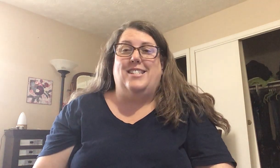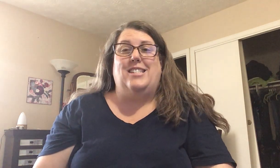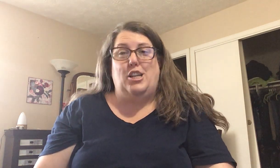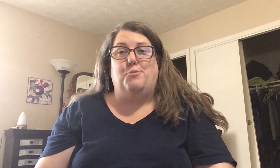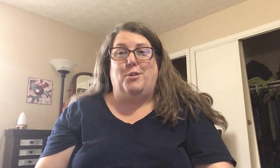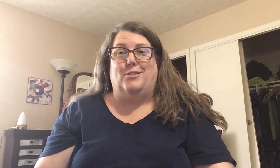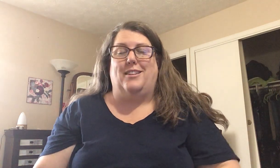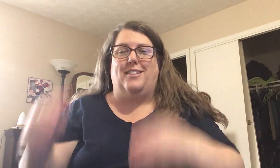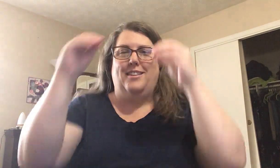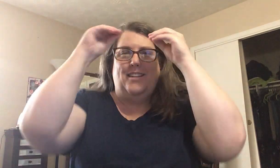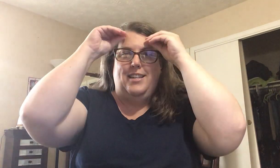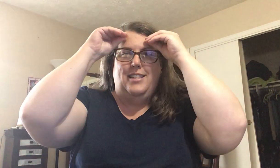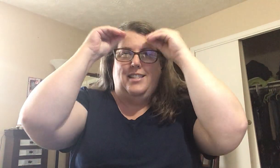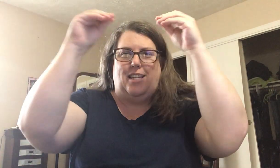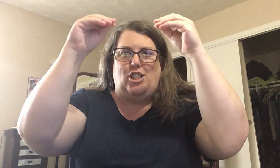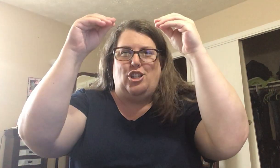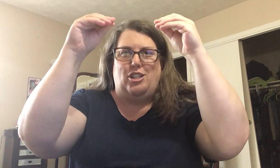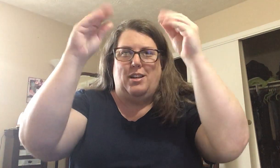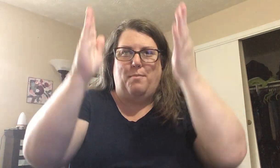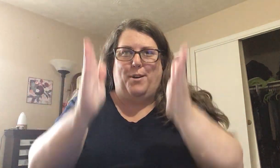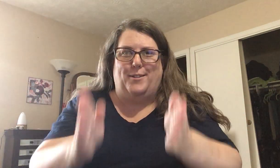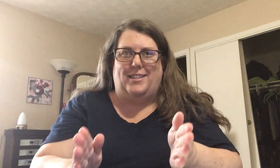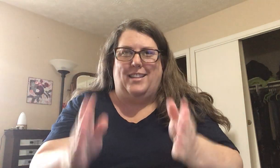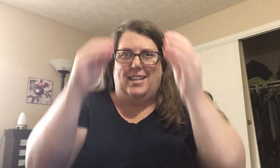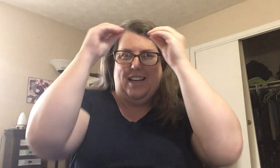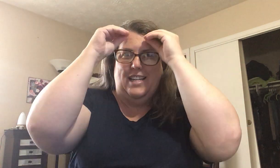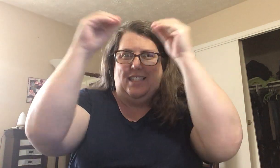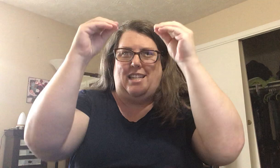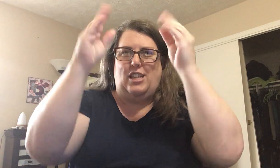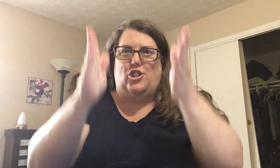a teach person. Teach person. Teacher.